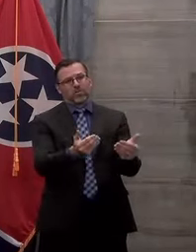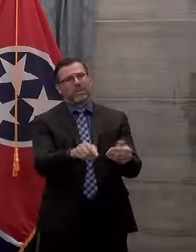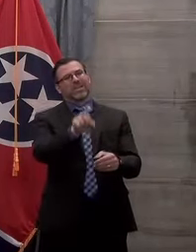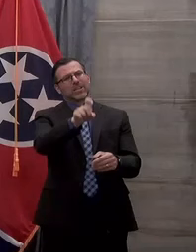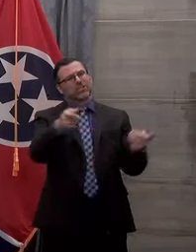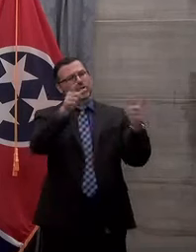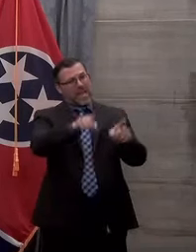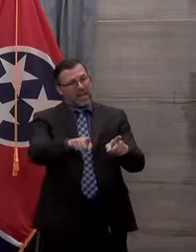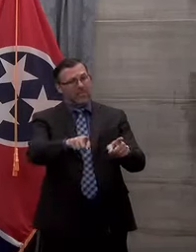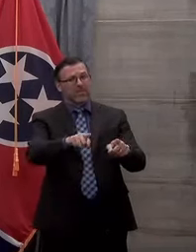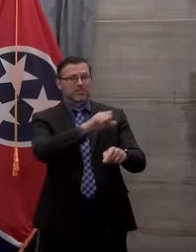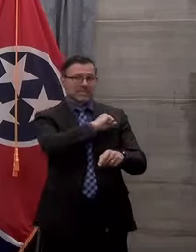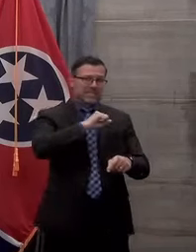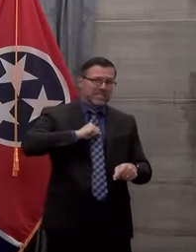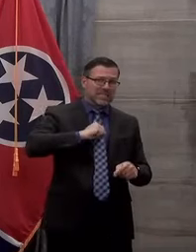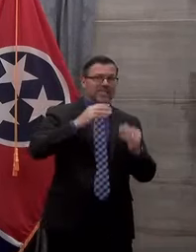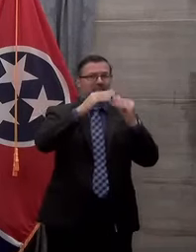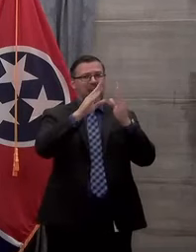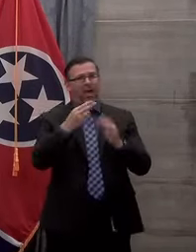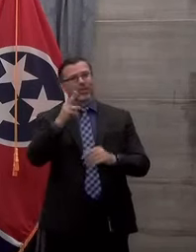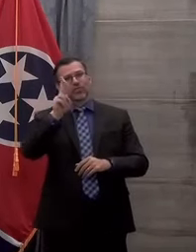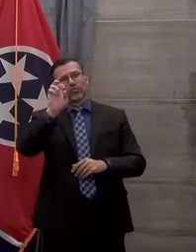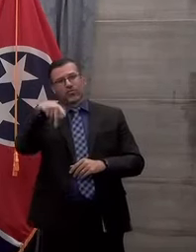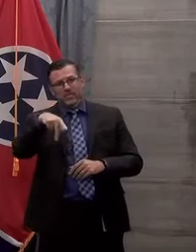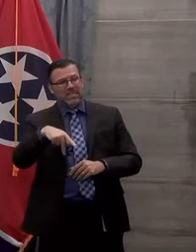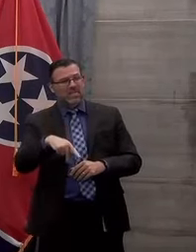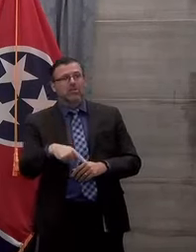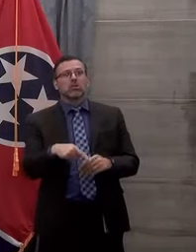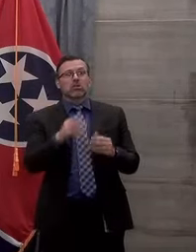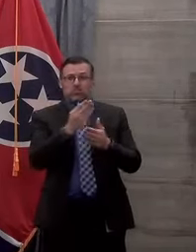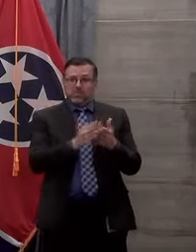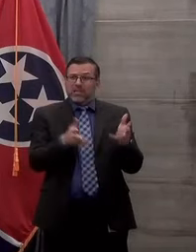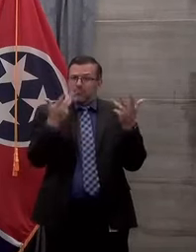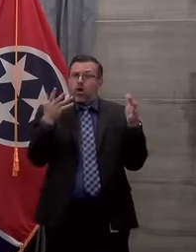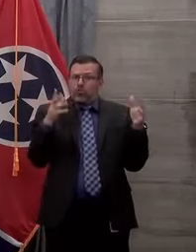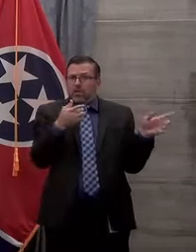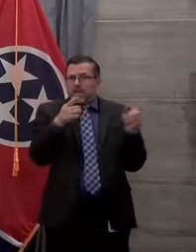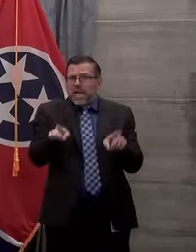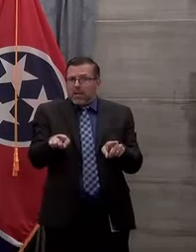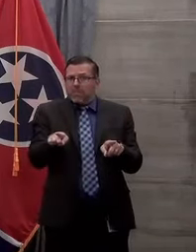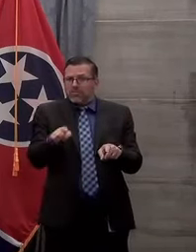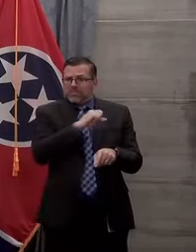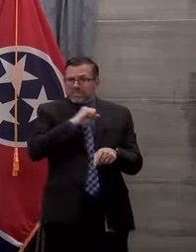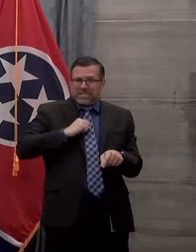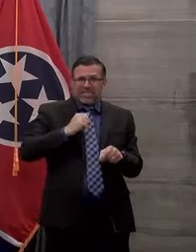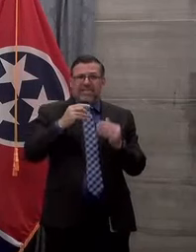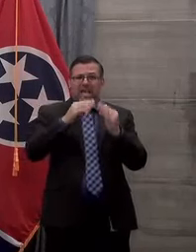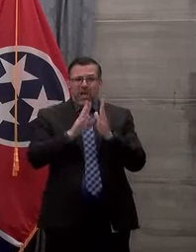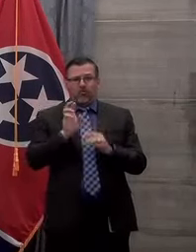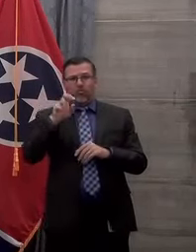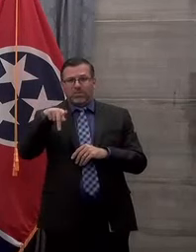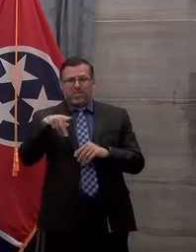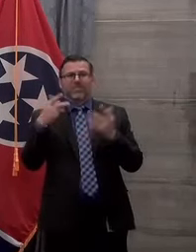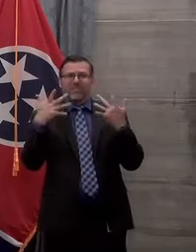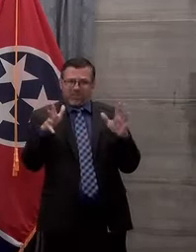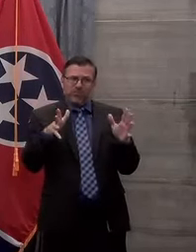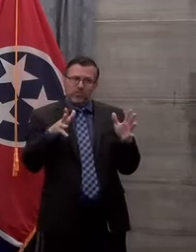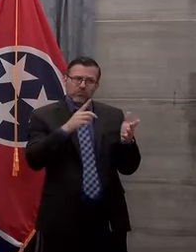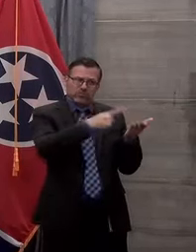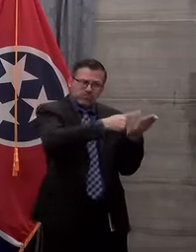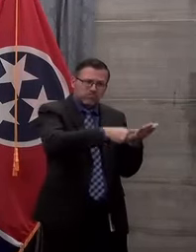happen on the floor of the legislature. I think there have been examples where it has happened in the legislature, even this past week.